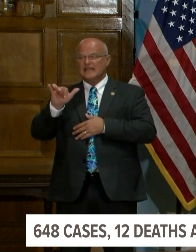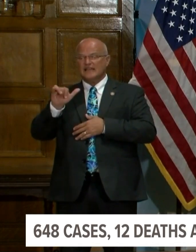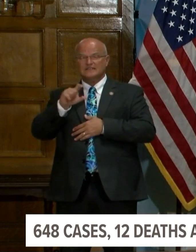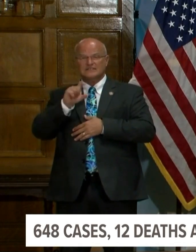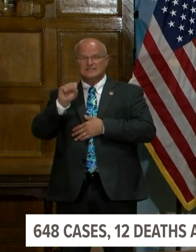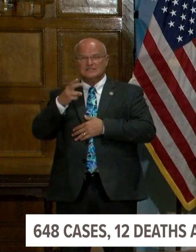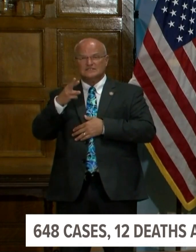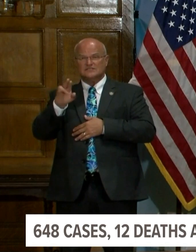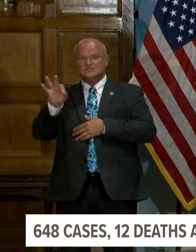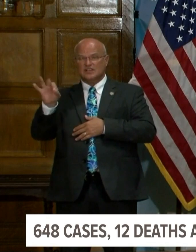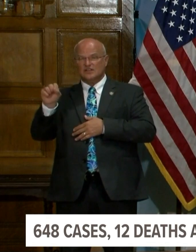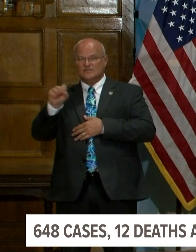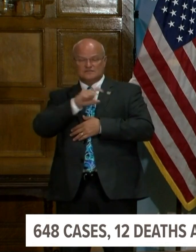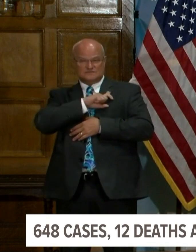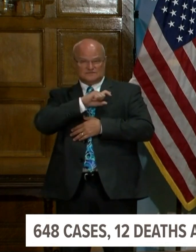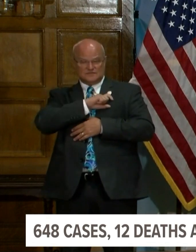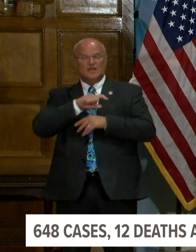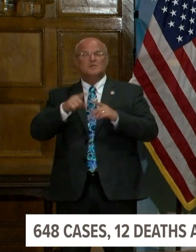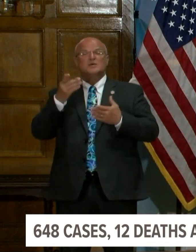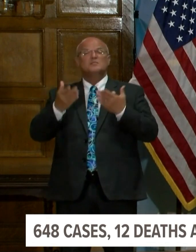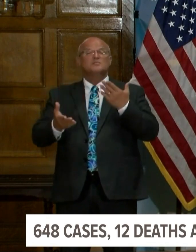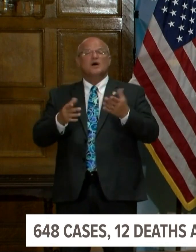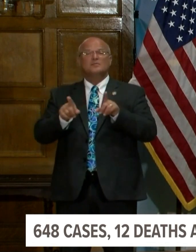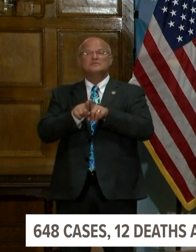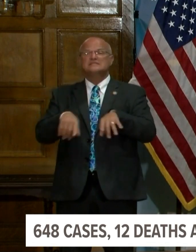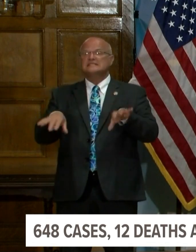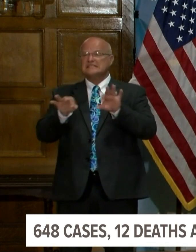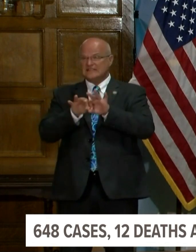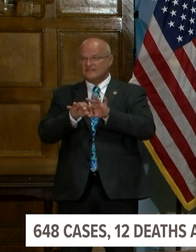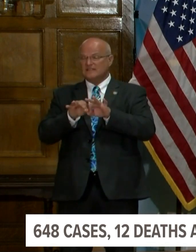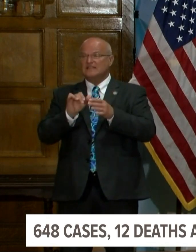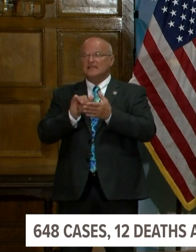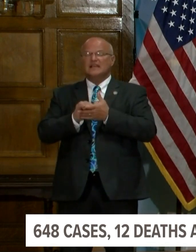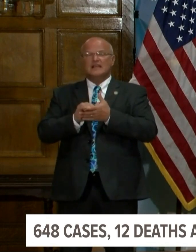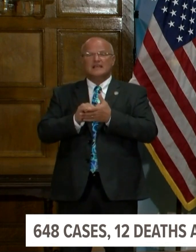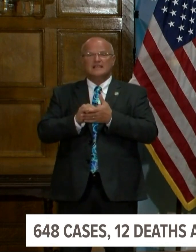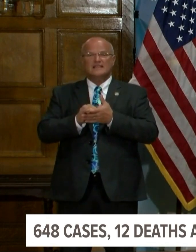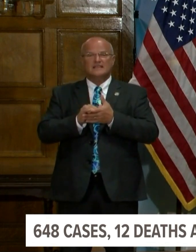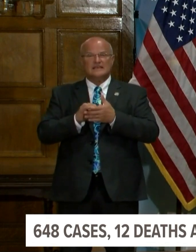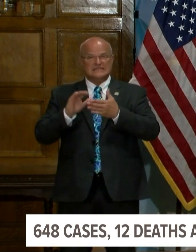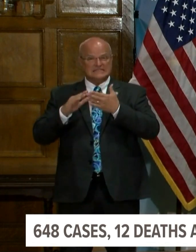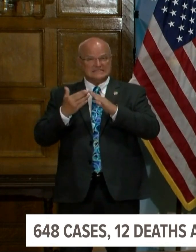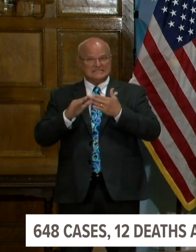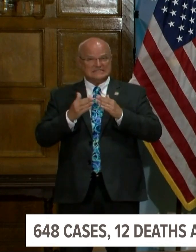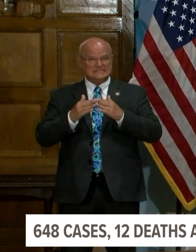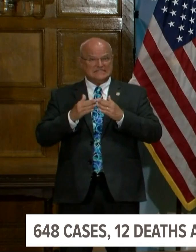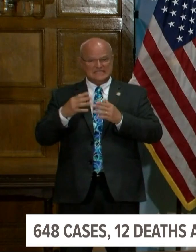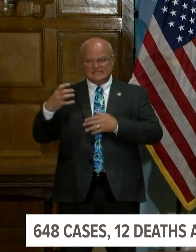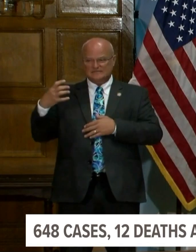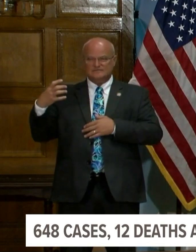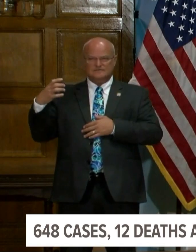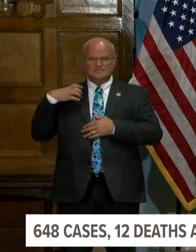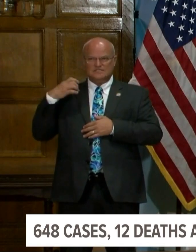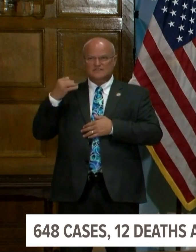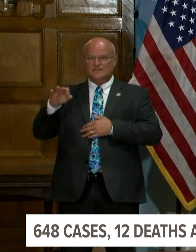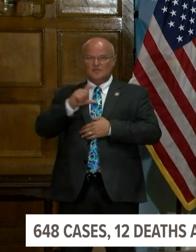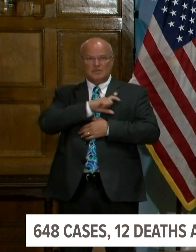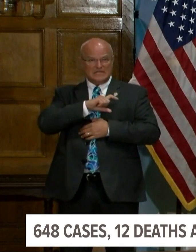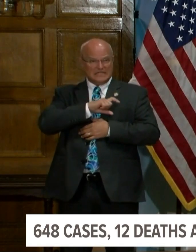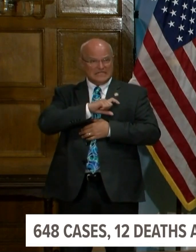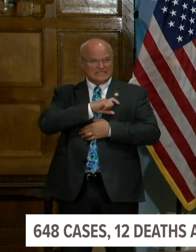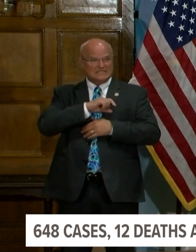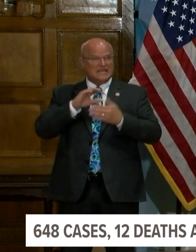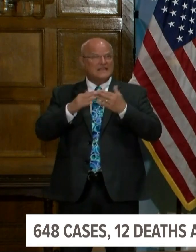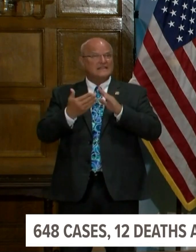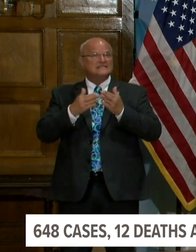but it's also probably just as significantly the city chiefs of police and the